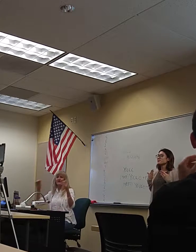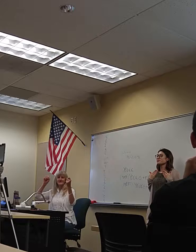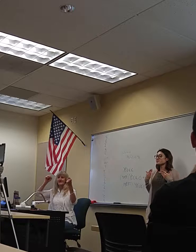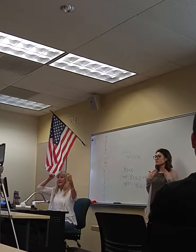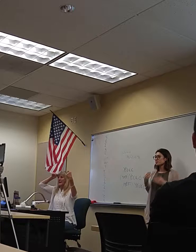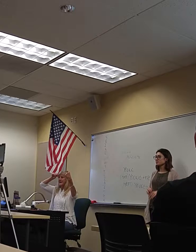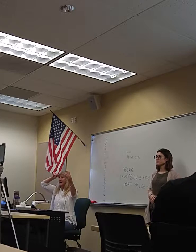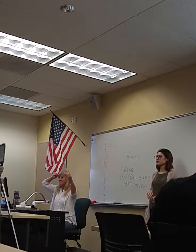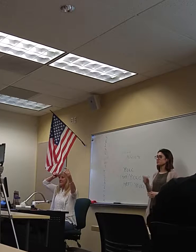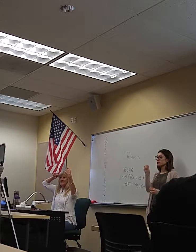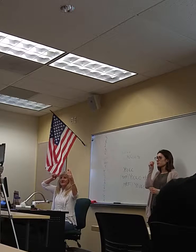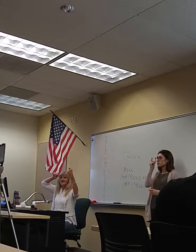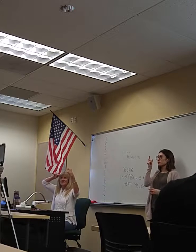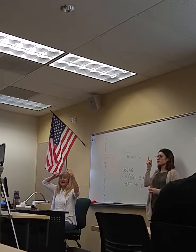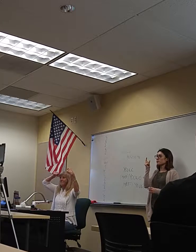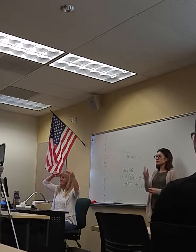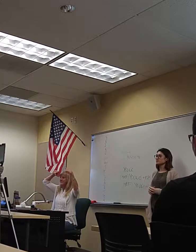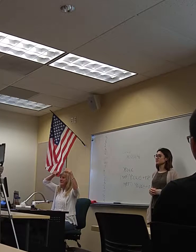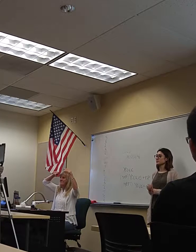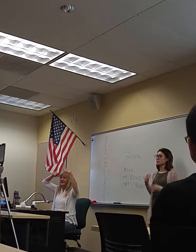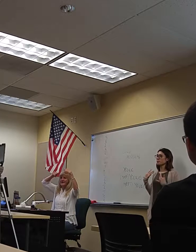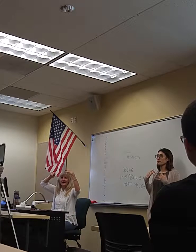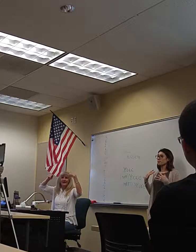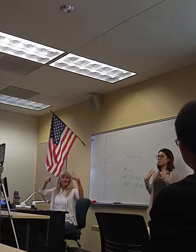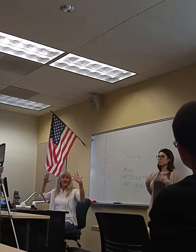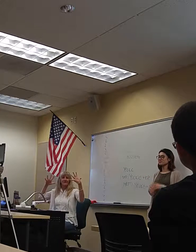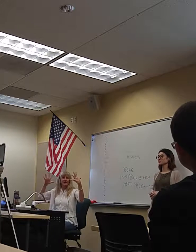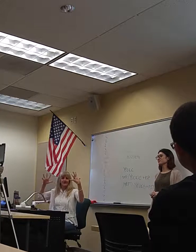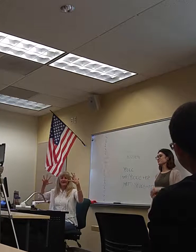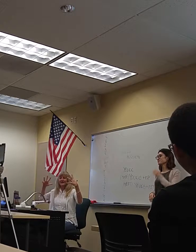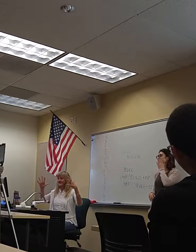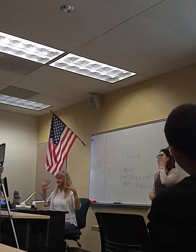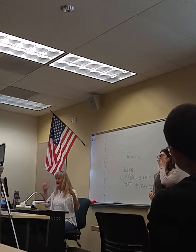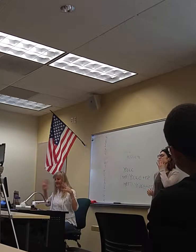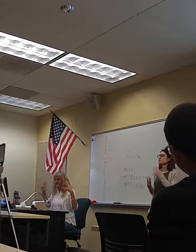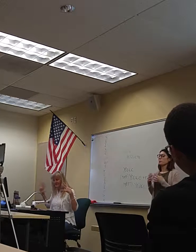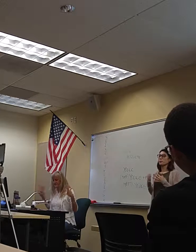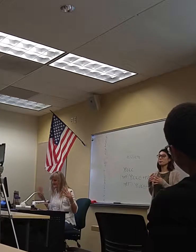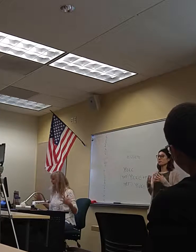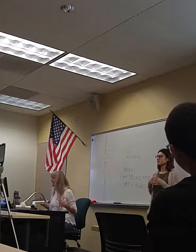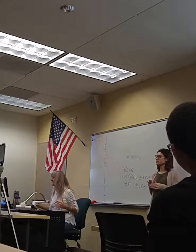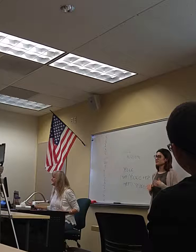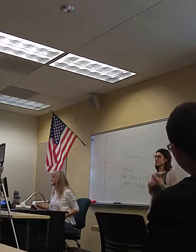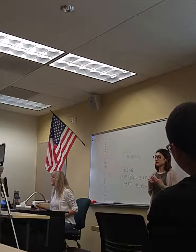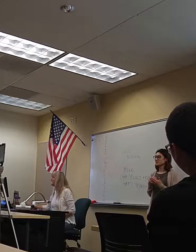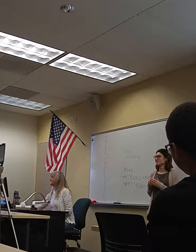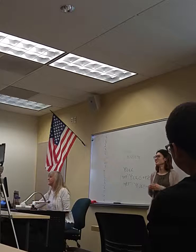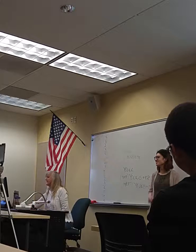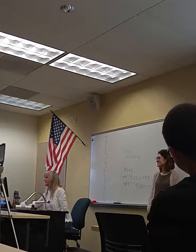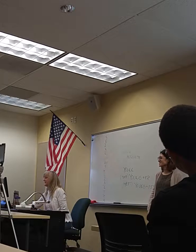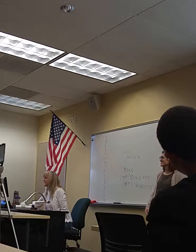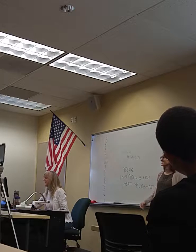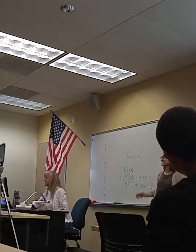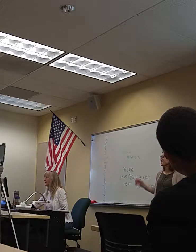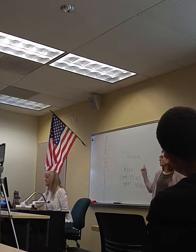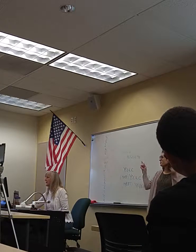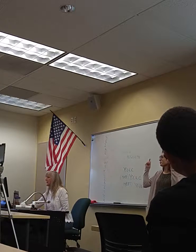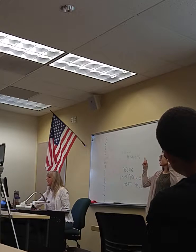those little epiphanies. You're like, bing, bing, bing, and whatever, and all the sirens and stuff. Yeah, okay, so